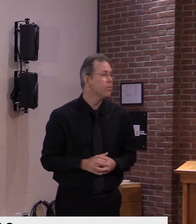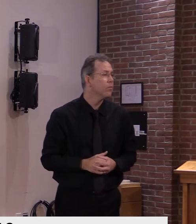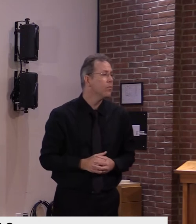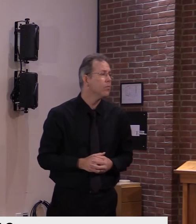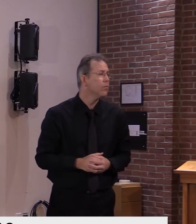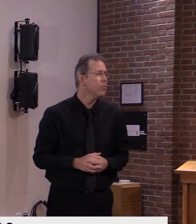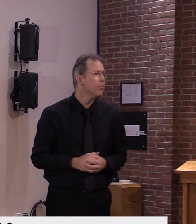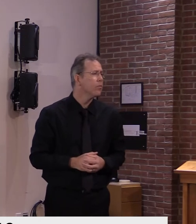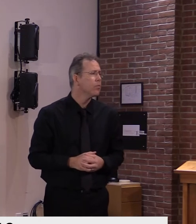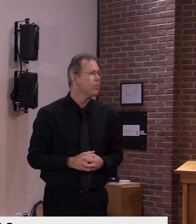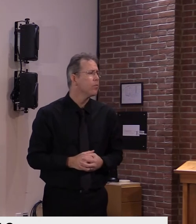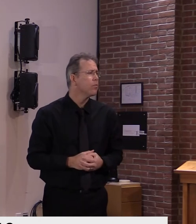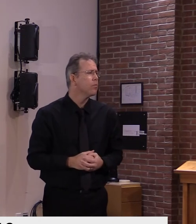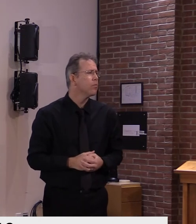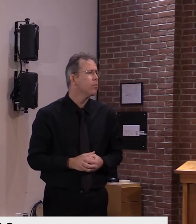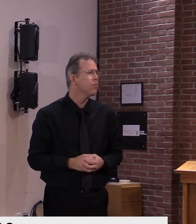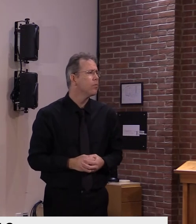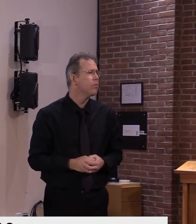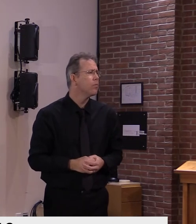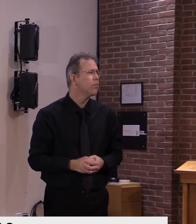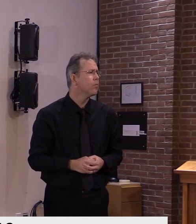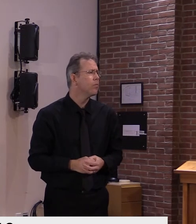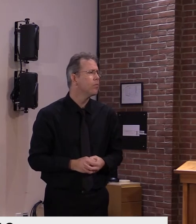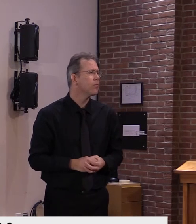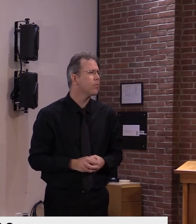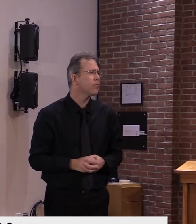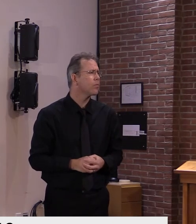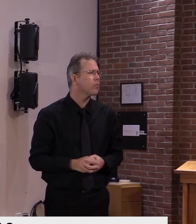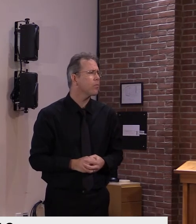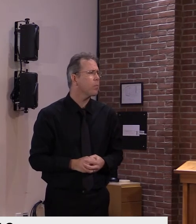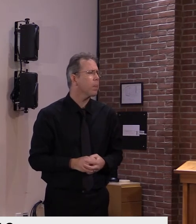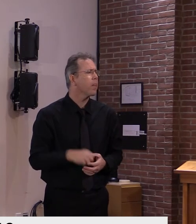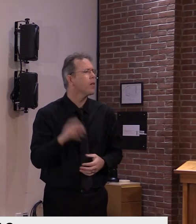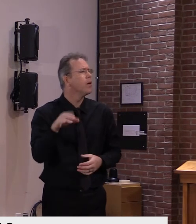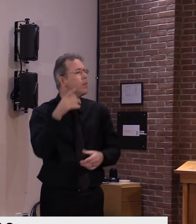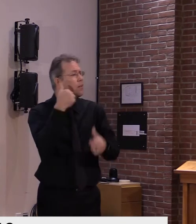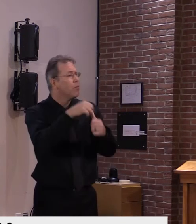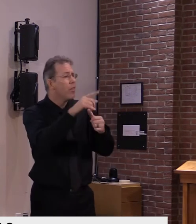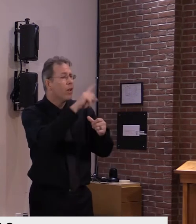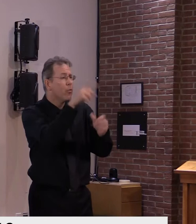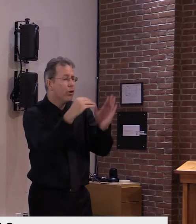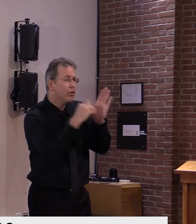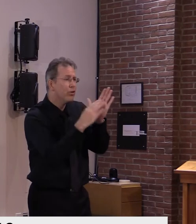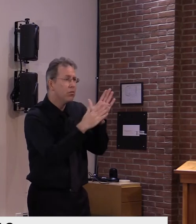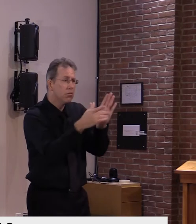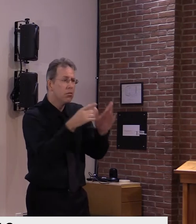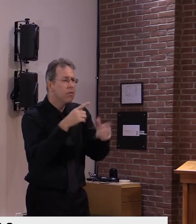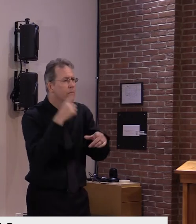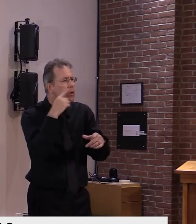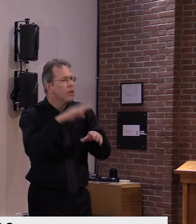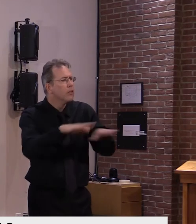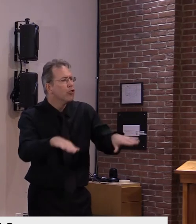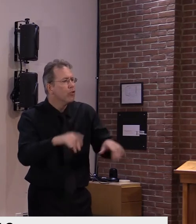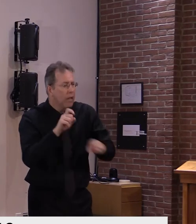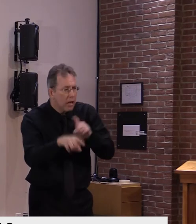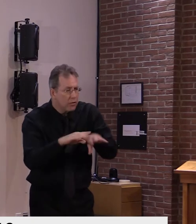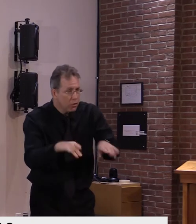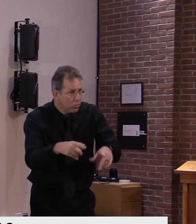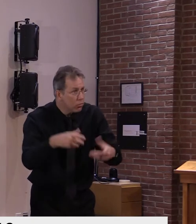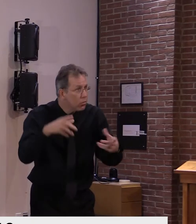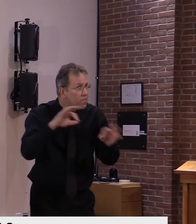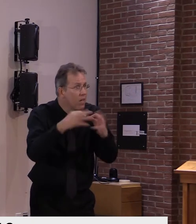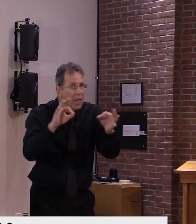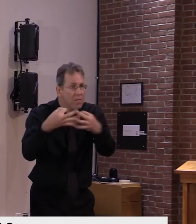Is there any indication of how many districts opted out of that question, and what did they reach out to you on that, or was there discussion about that sort